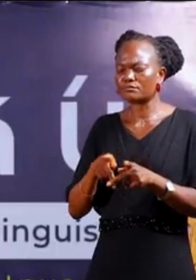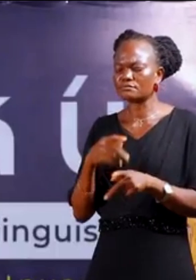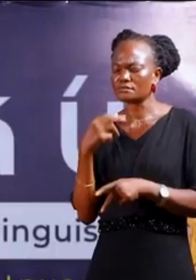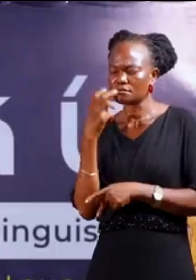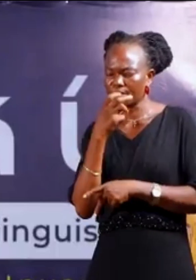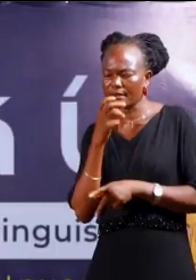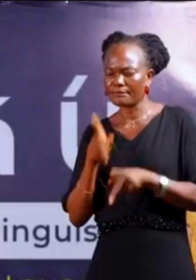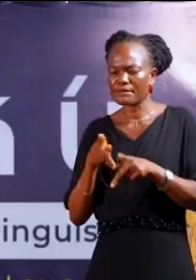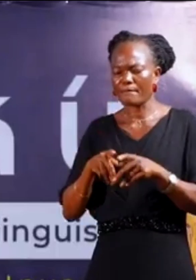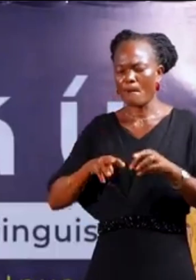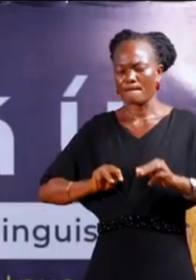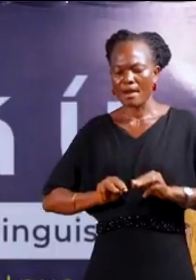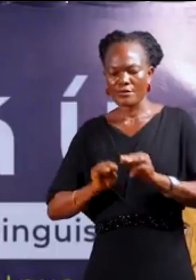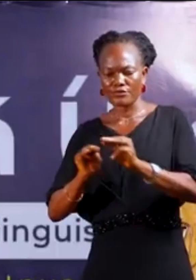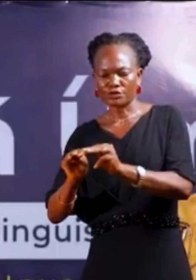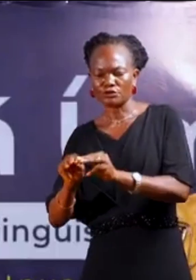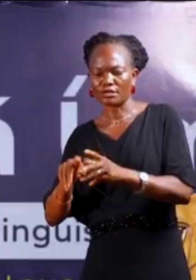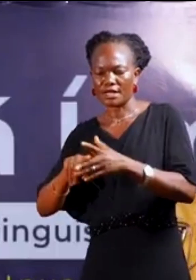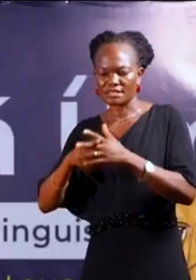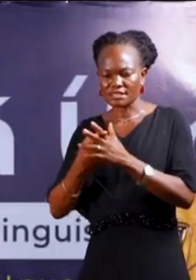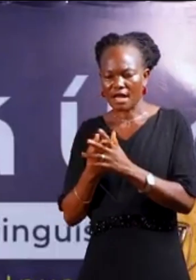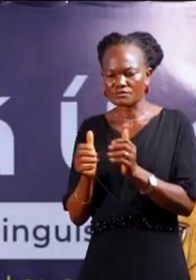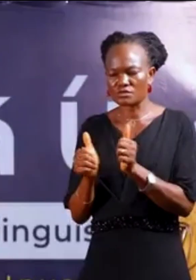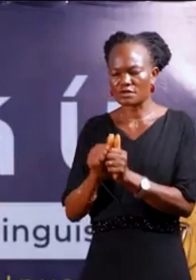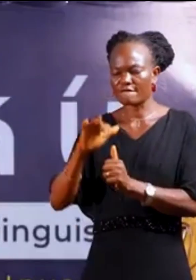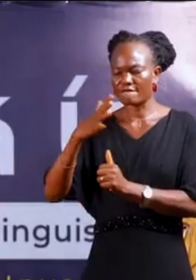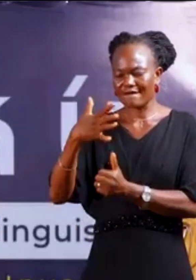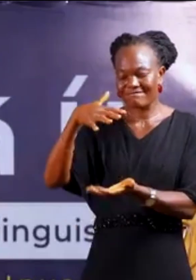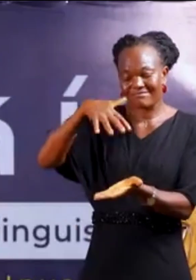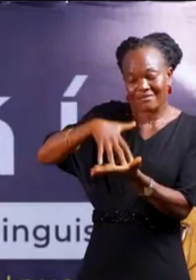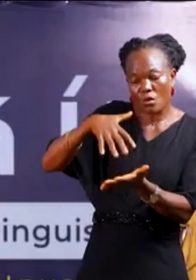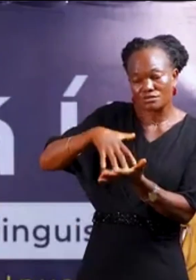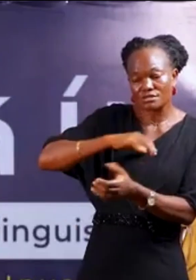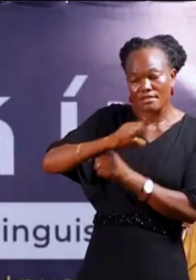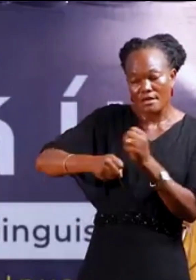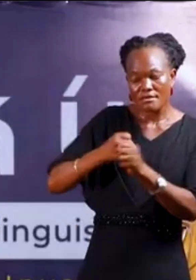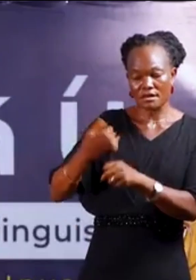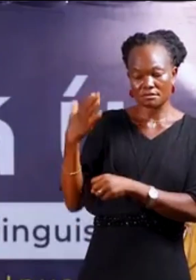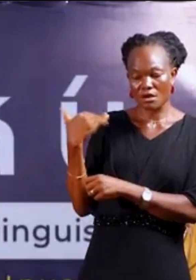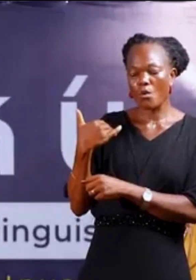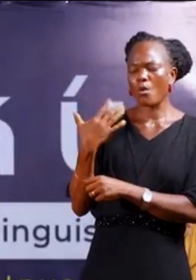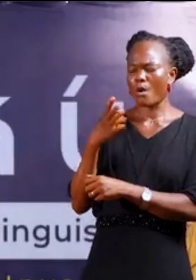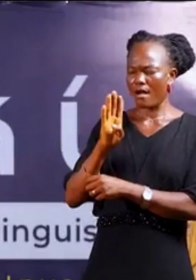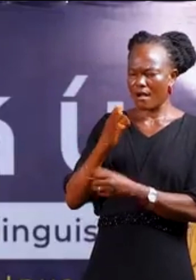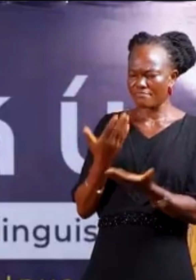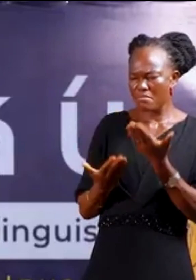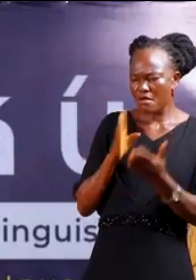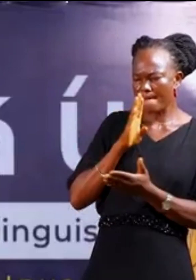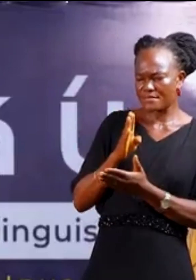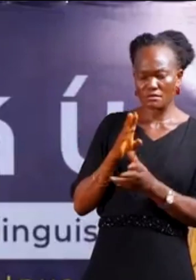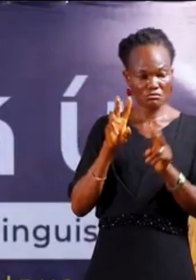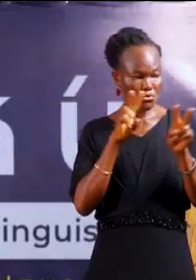peoples, migration that began some 5,000 years ago, and perhaps, if you look at the map